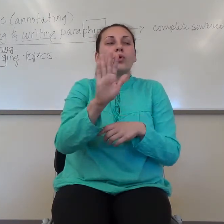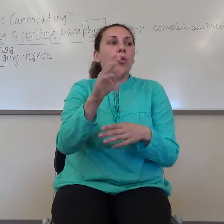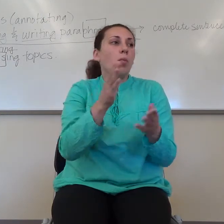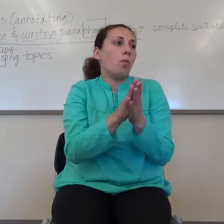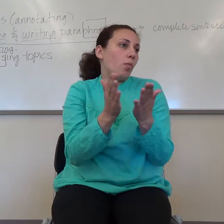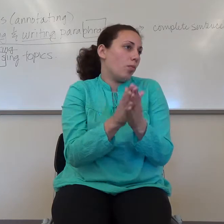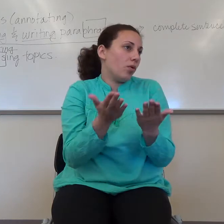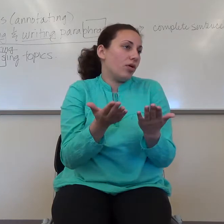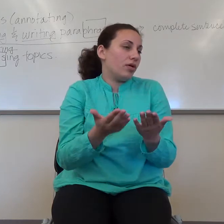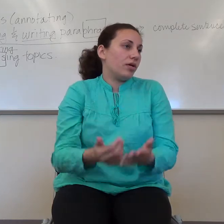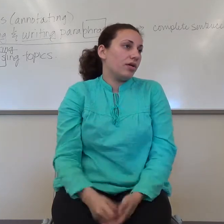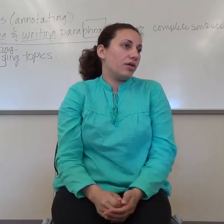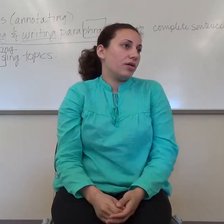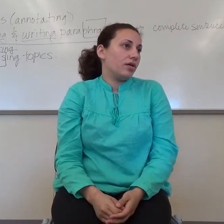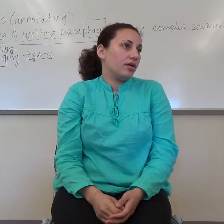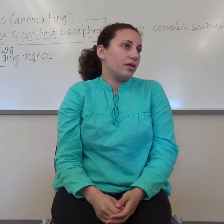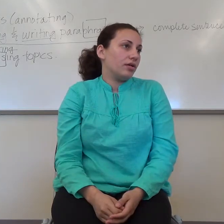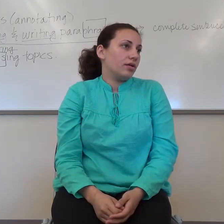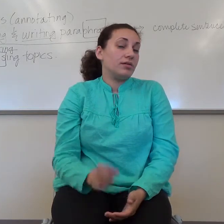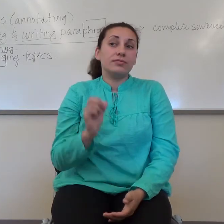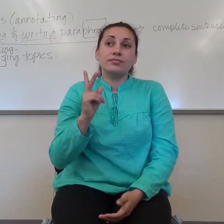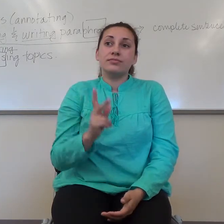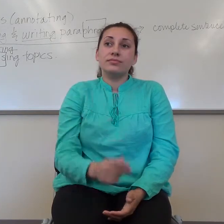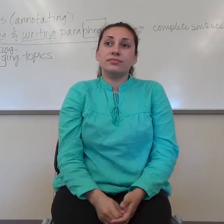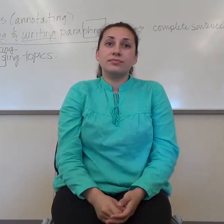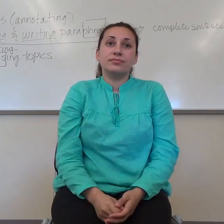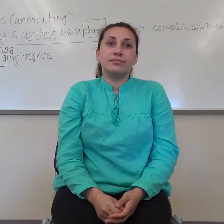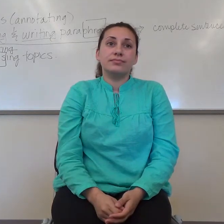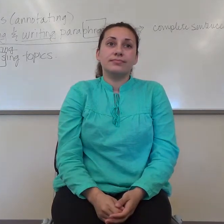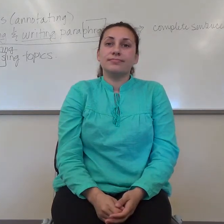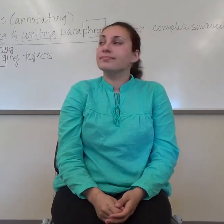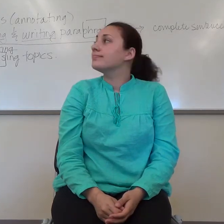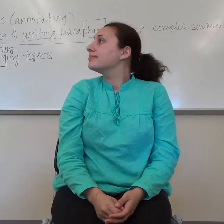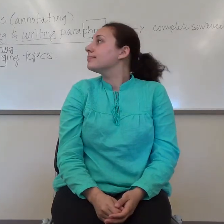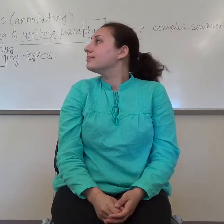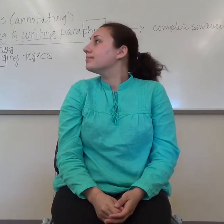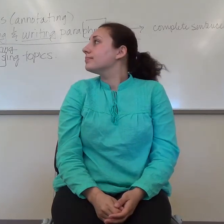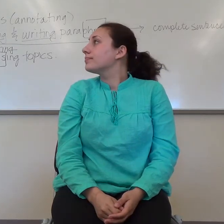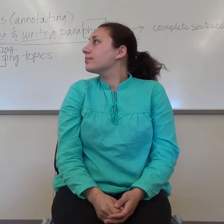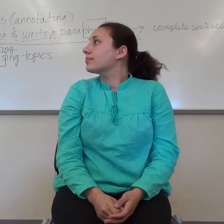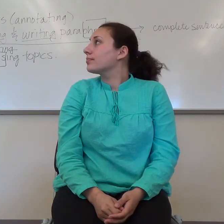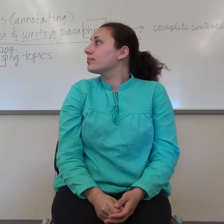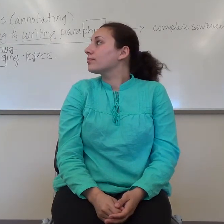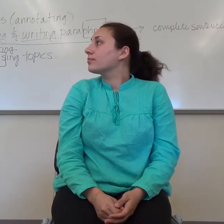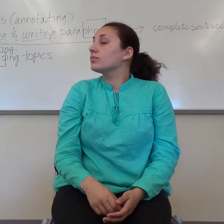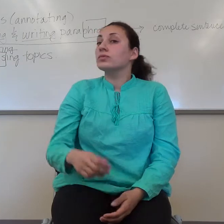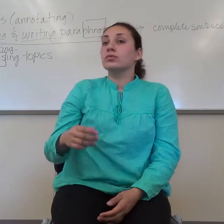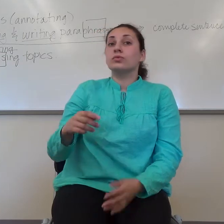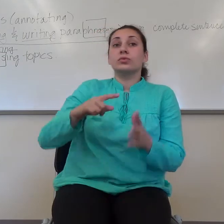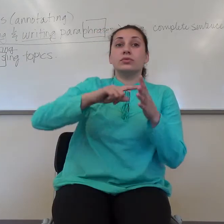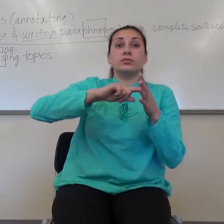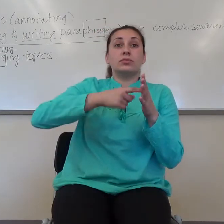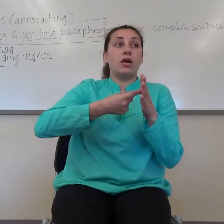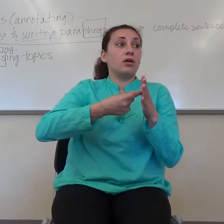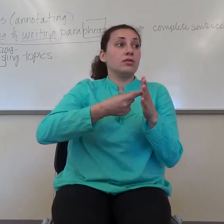you so you can write on it, okay? So we're starting, this is the start of your